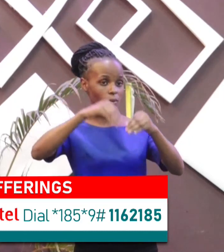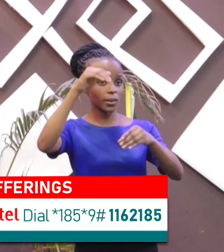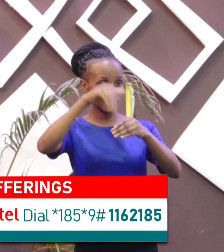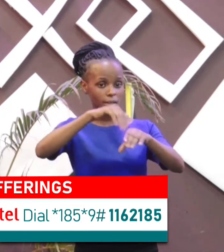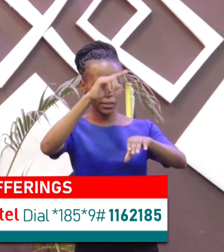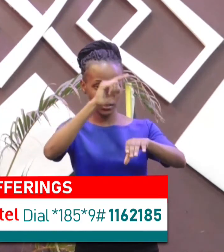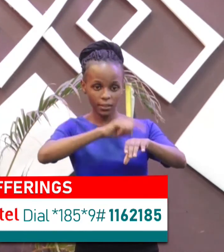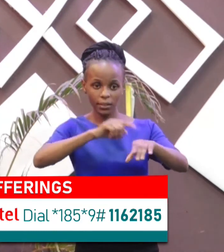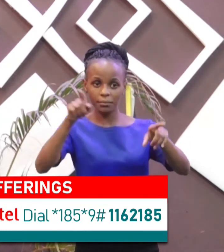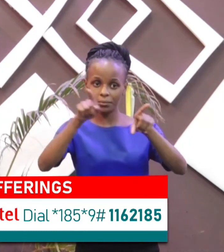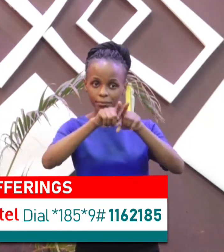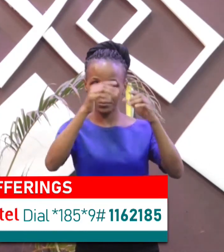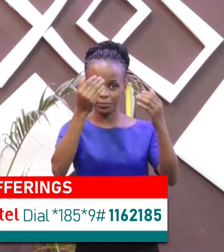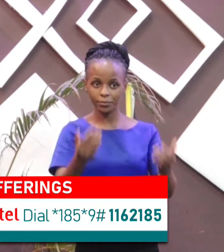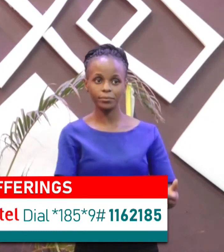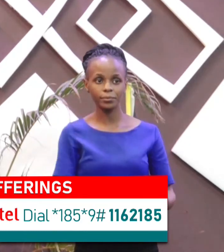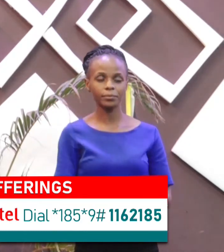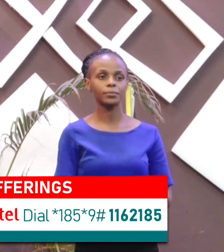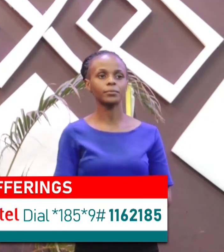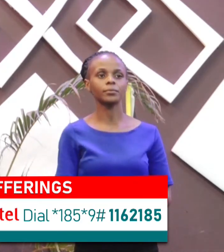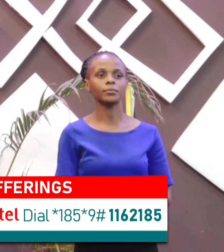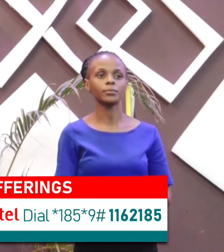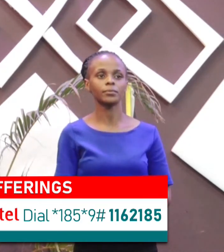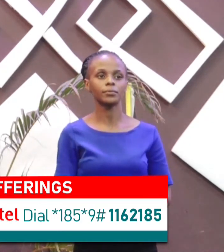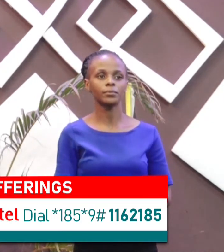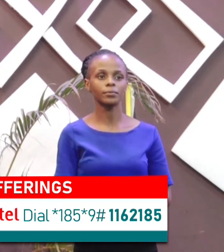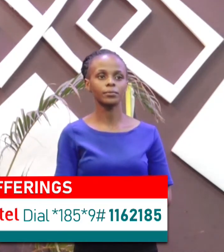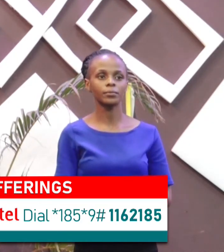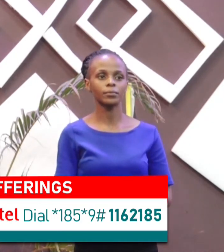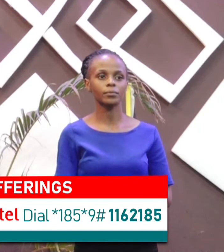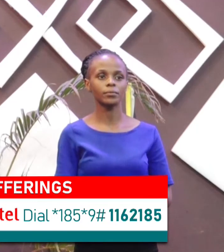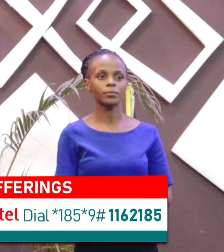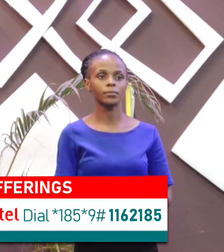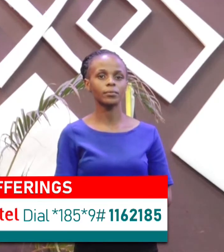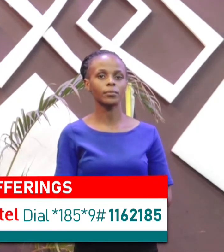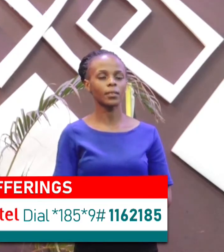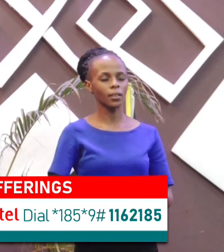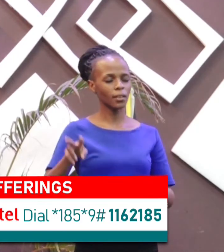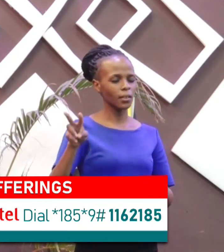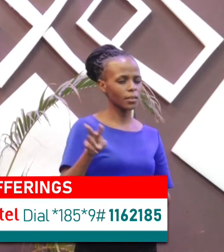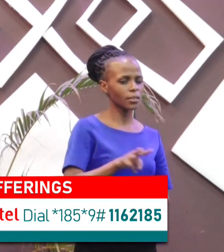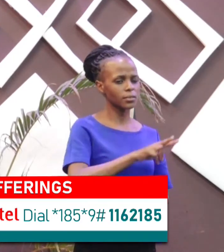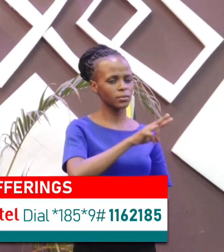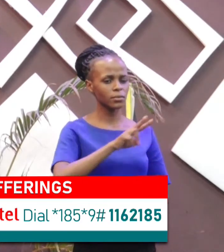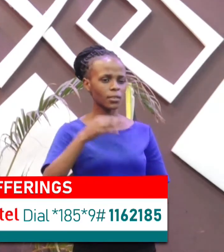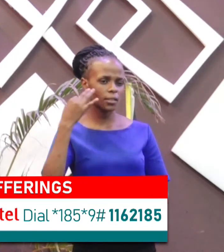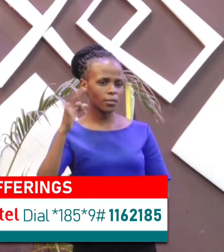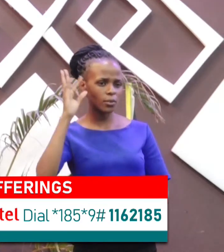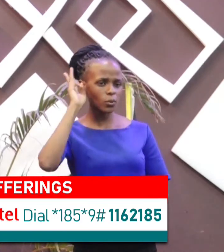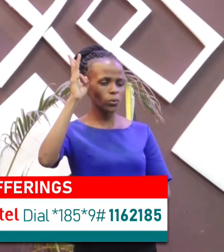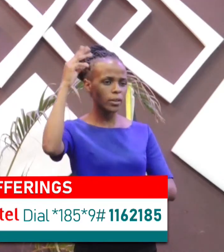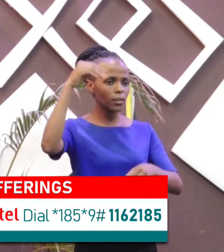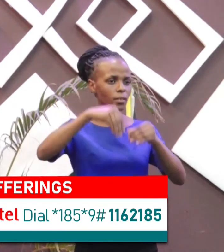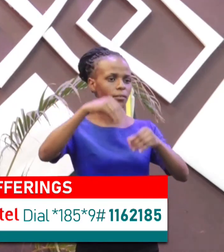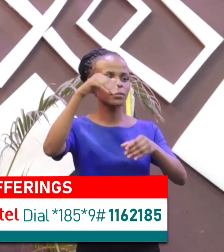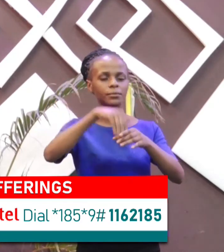We had the word of wisdom that if you're going to offer in such a style. Chifanagana ngabo no bantu no wayum